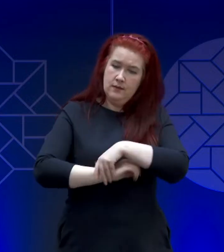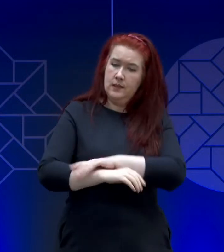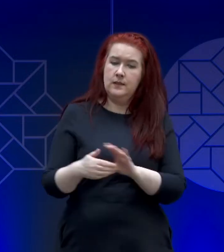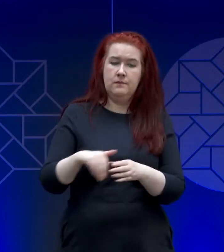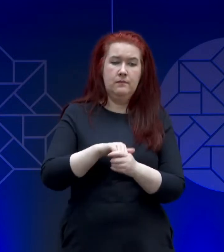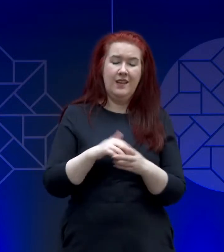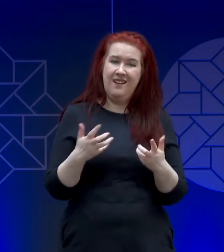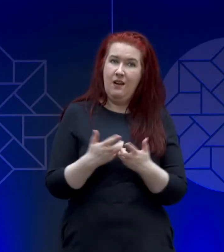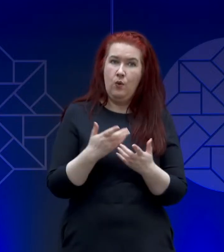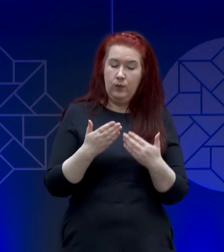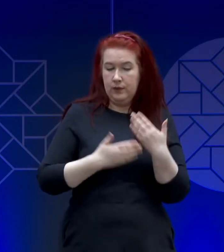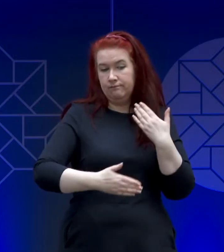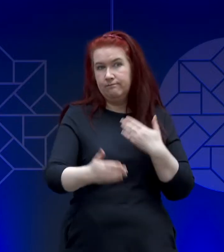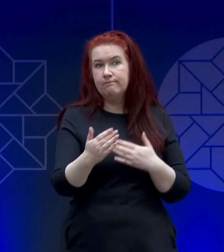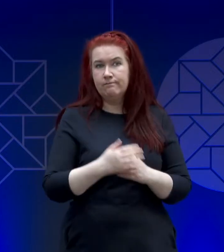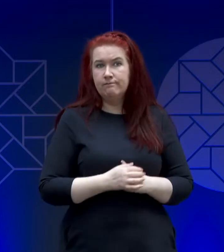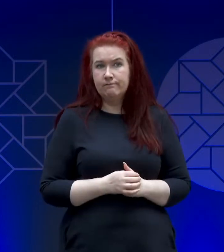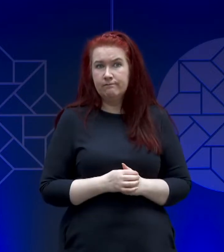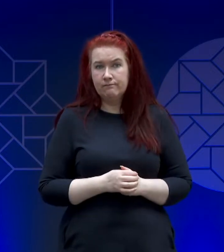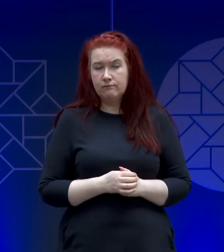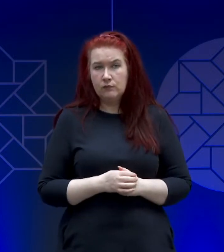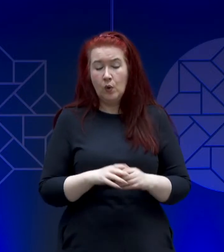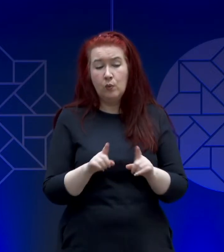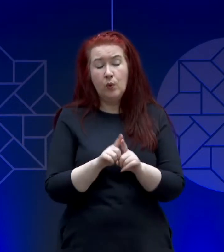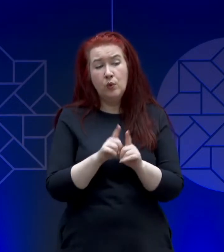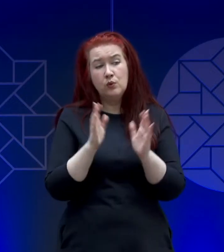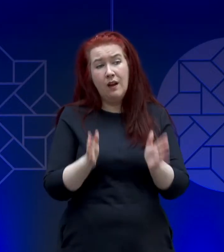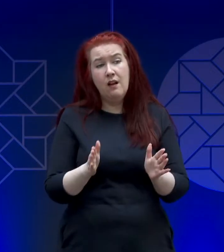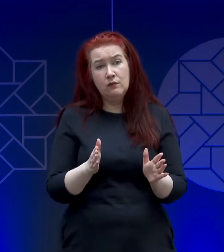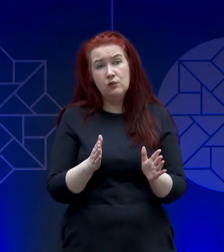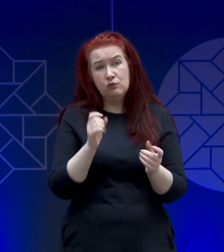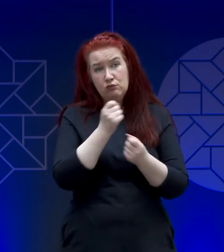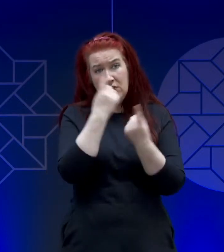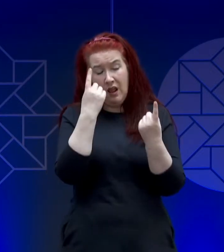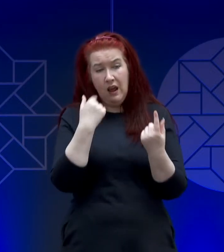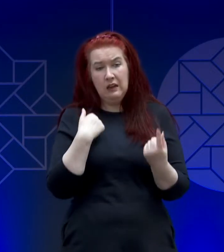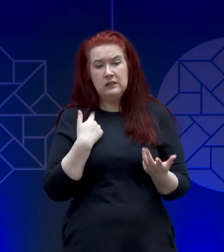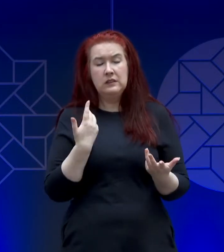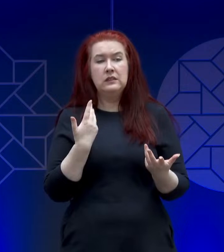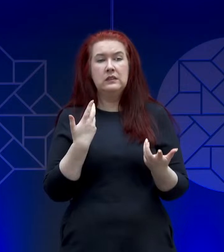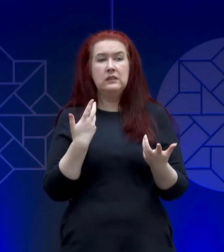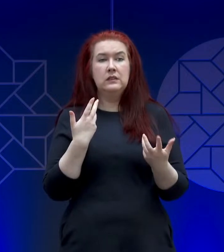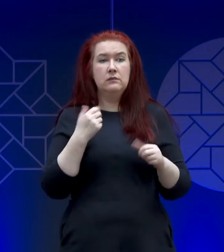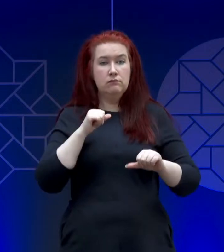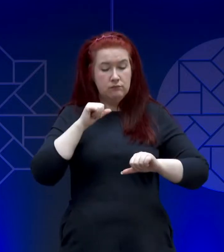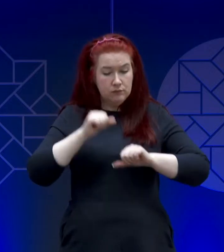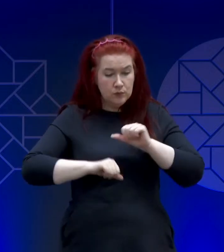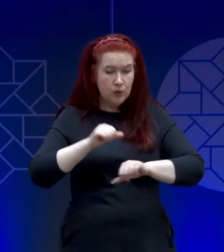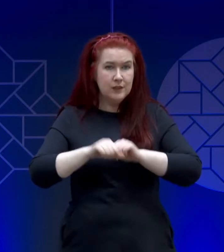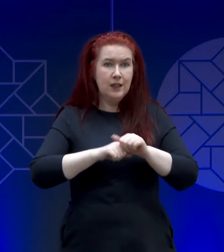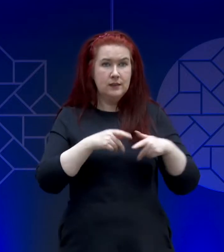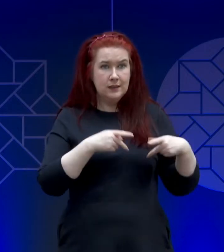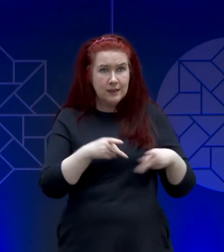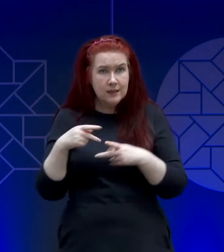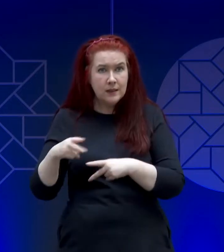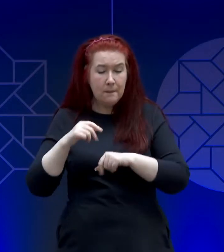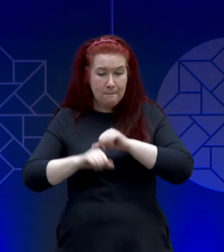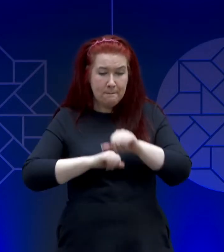forward. But we've also got to recognise that the means and the mechanisms have to be created